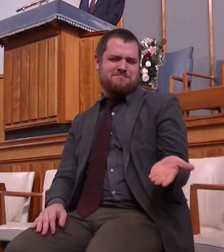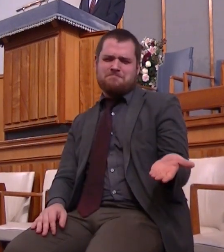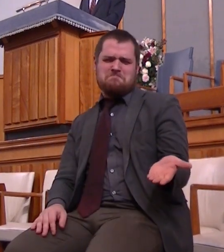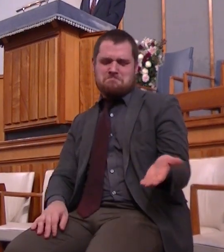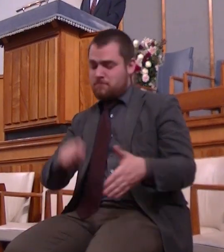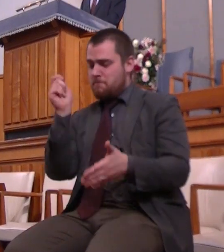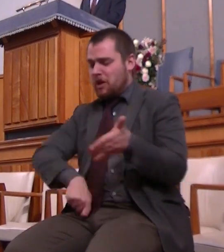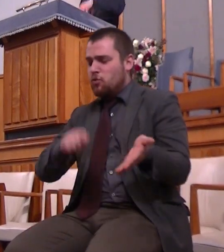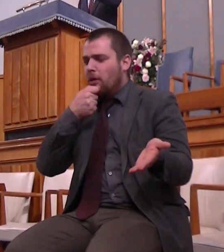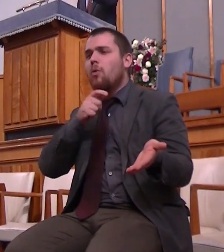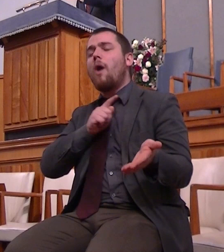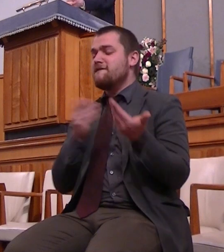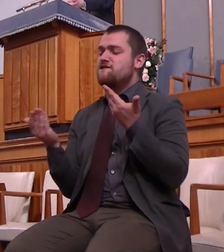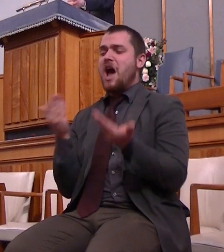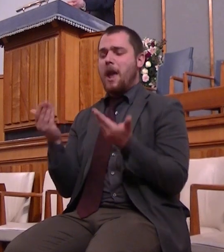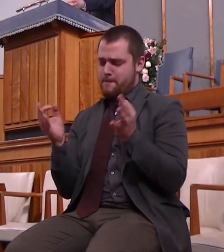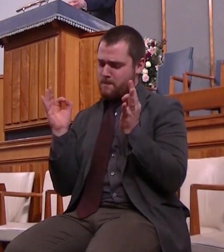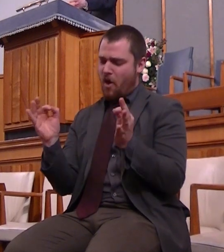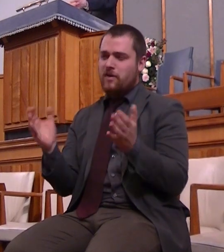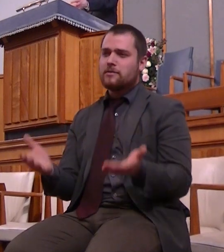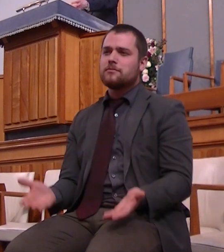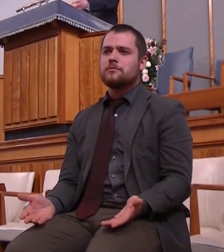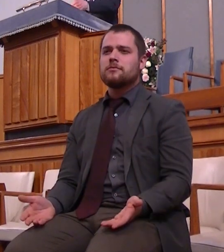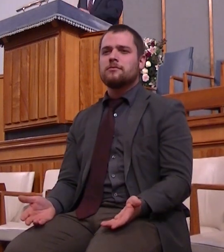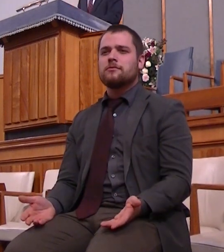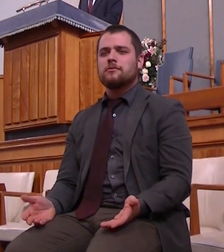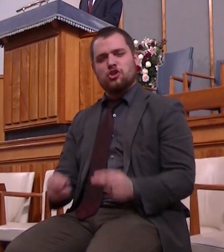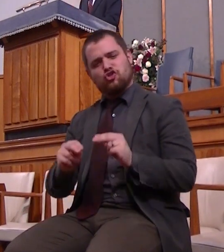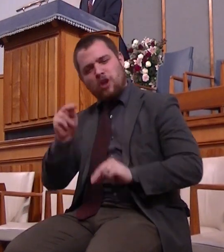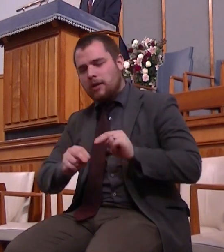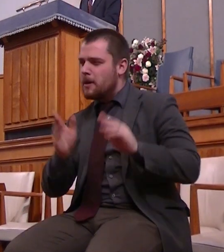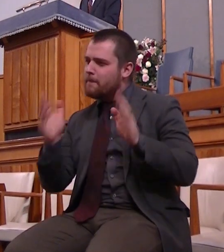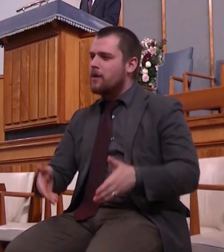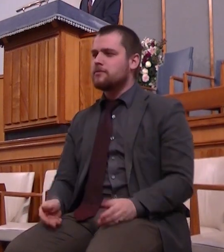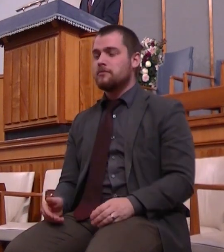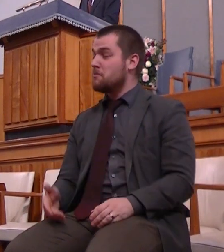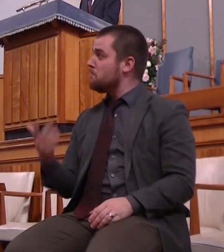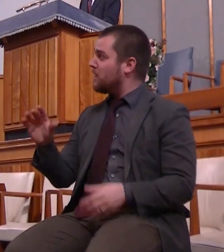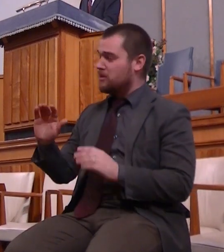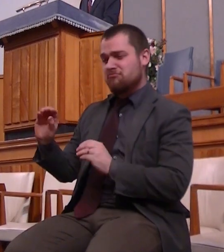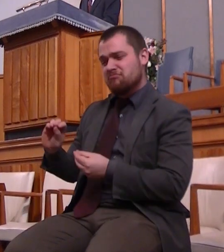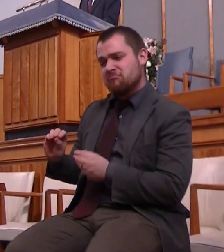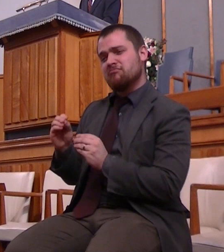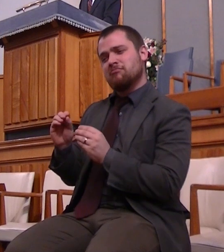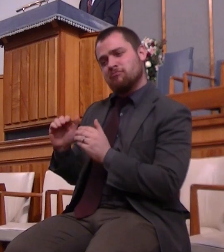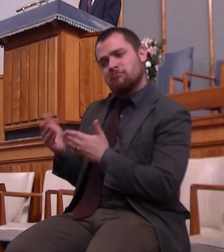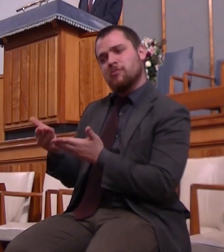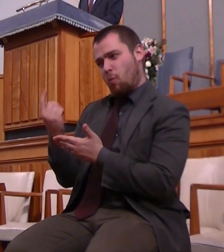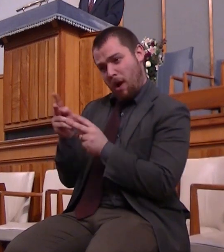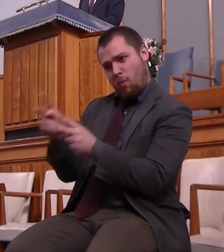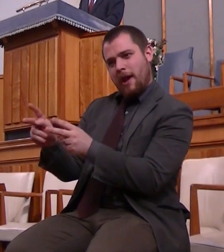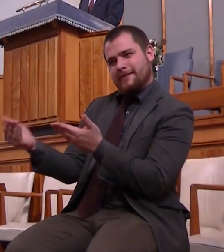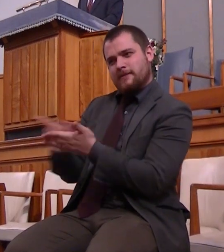judge righteously. He's given the way of salvation, and that is what we must believe and trust in.